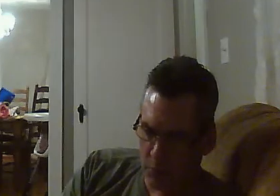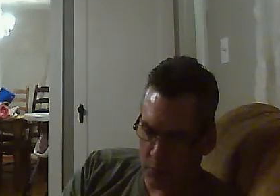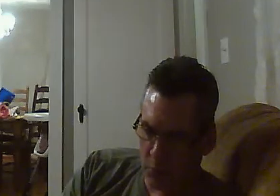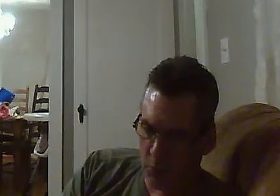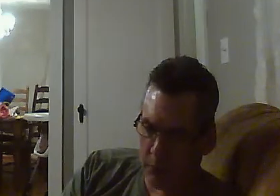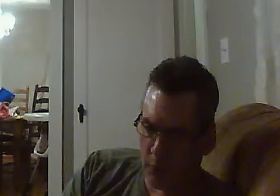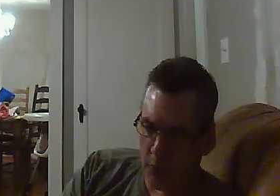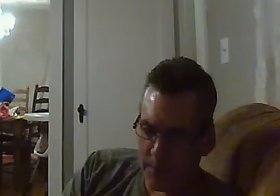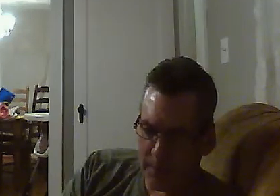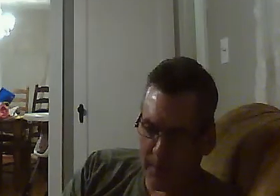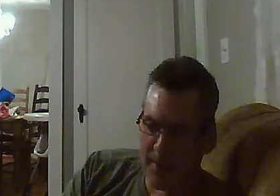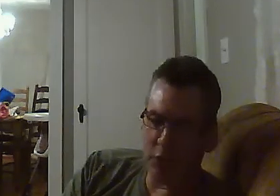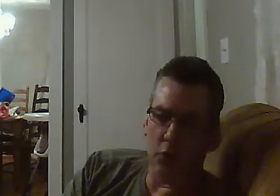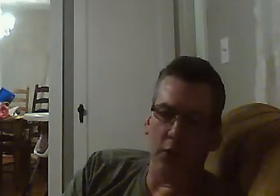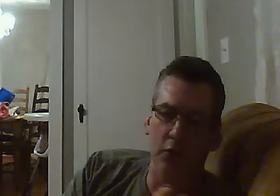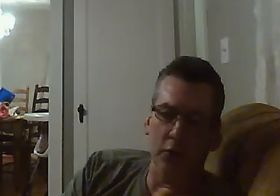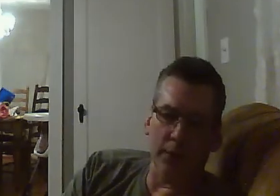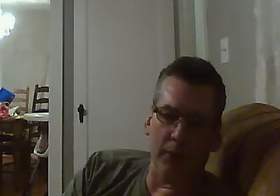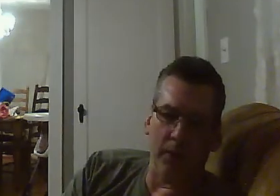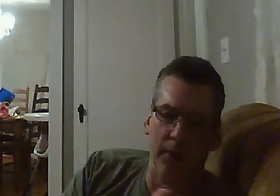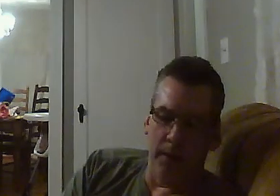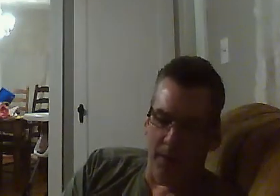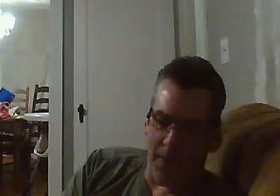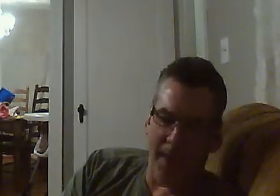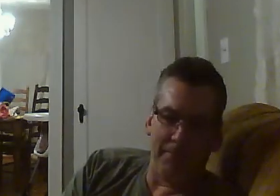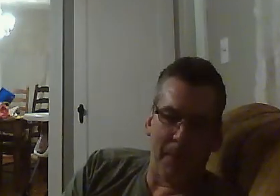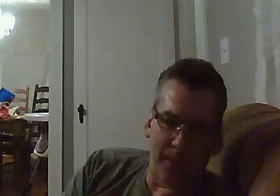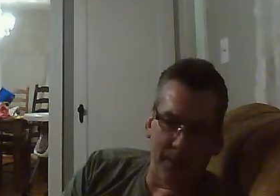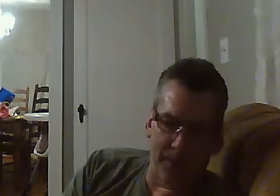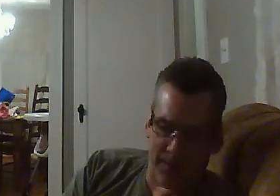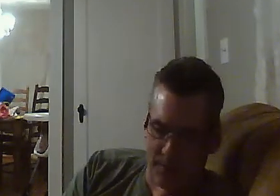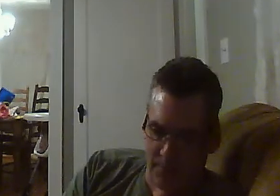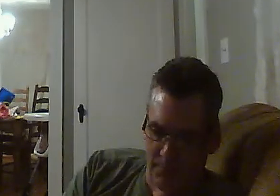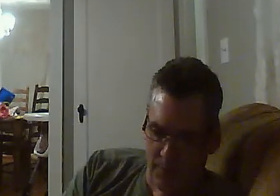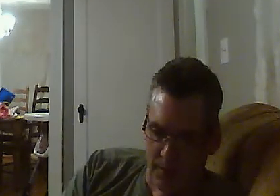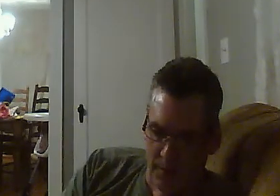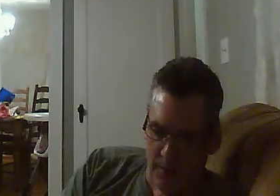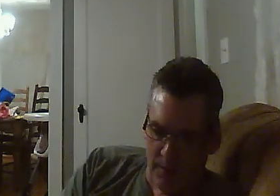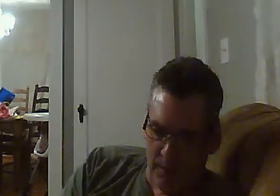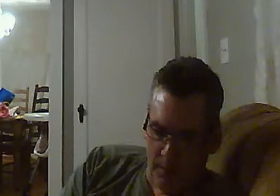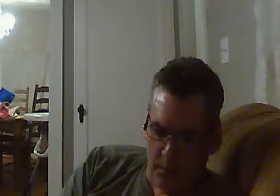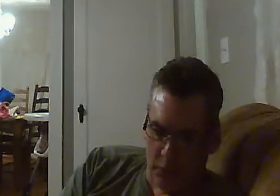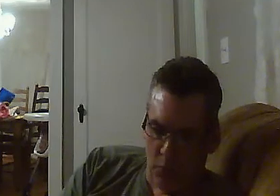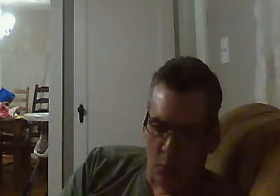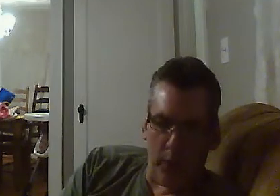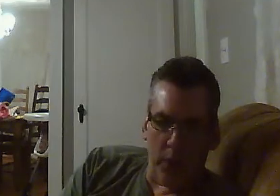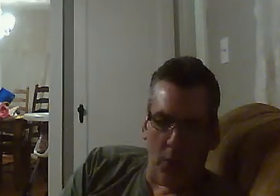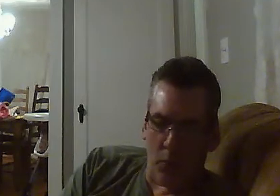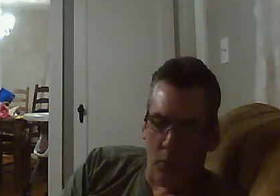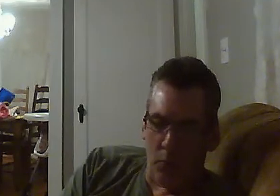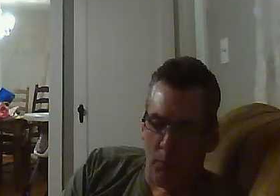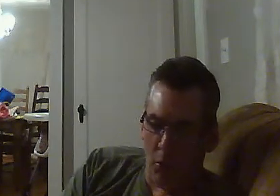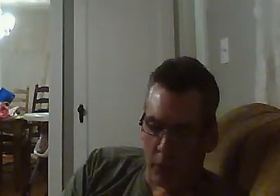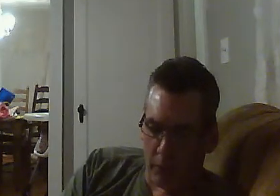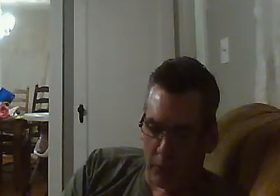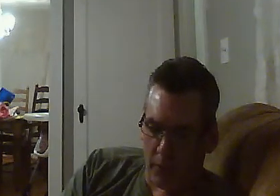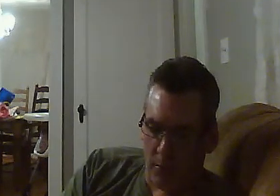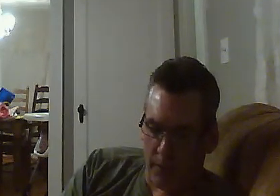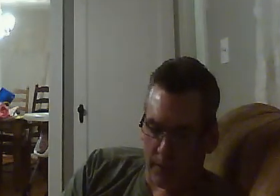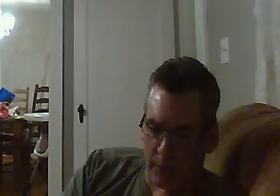So fluorescent lamps are a little different. They have ballasts in them. So we know motors and stuff run on a